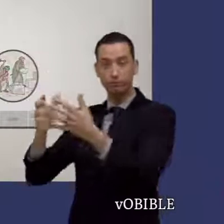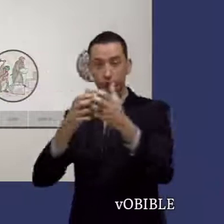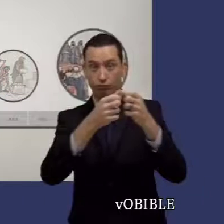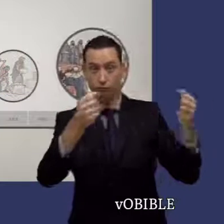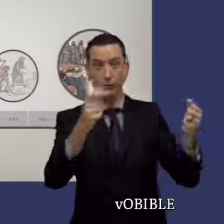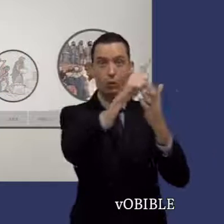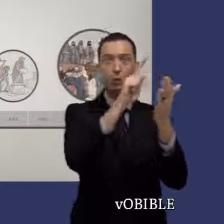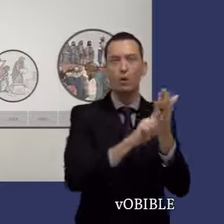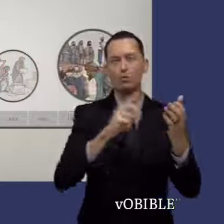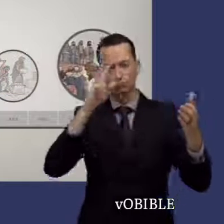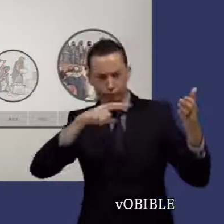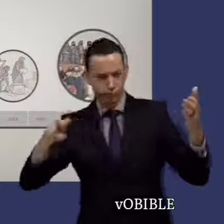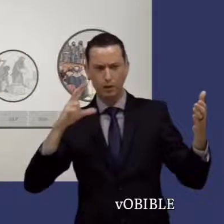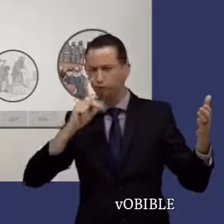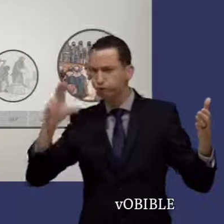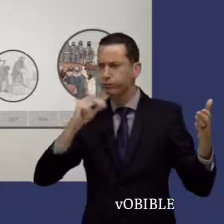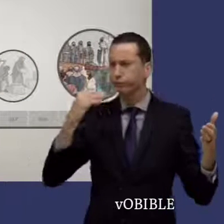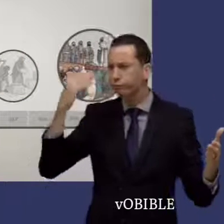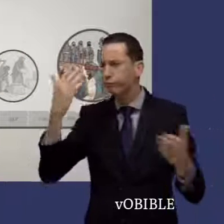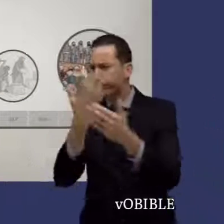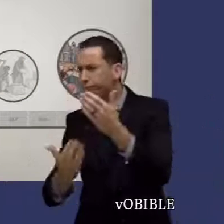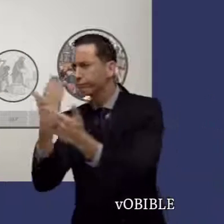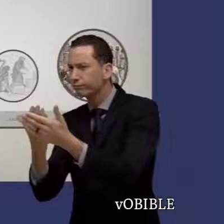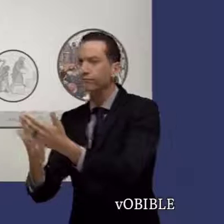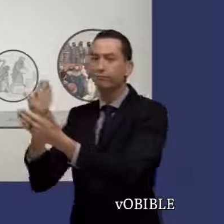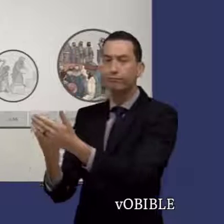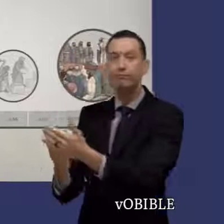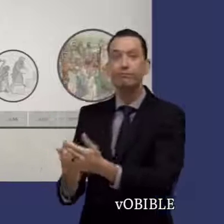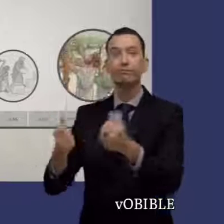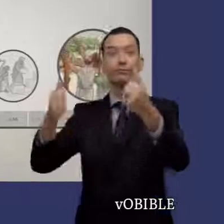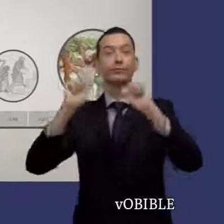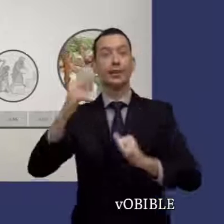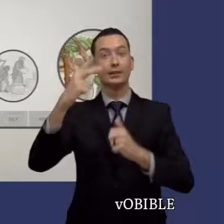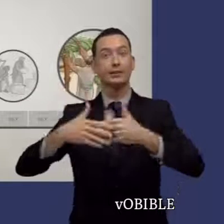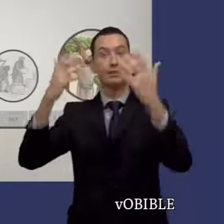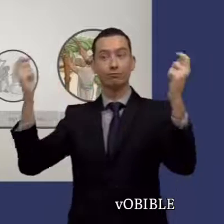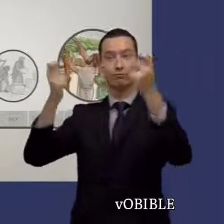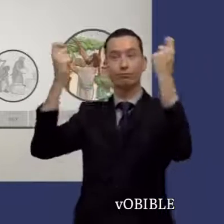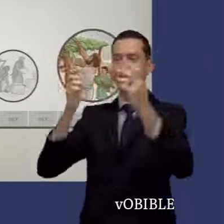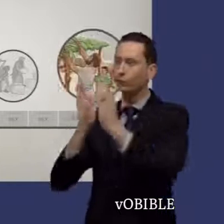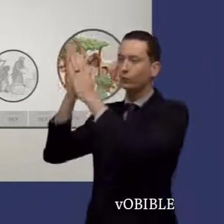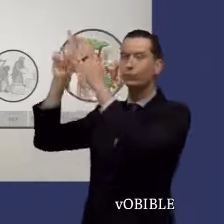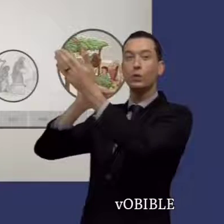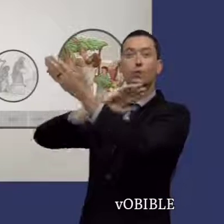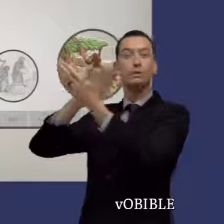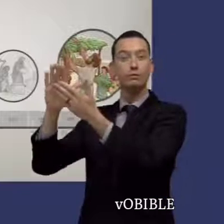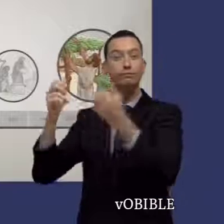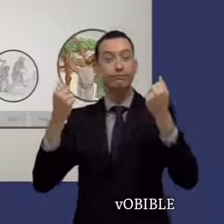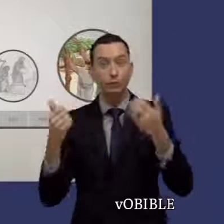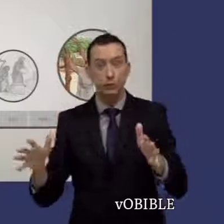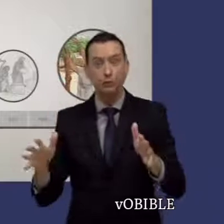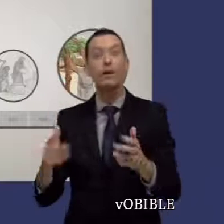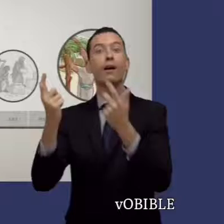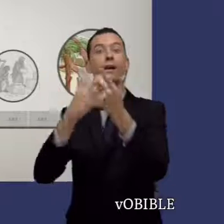The people gathered to hear the law being read and explained. Next, the 8-day festival of booths was held. After